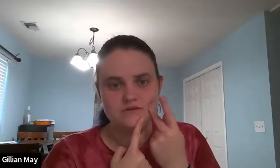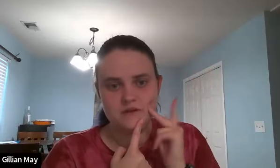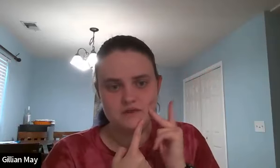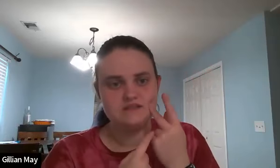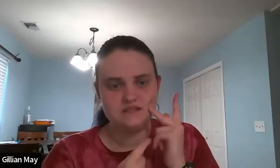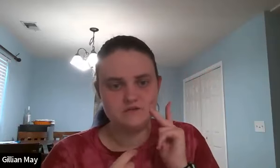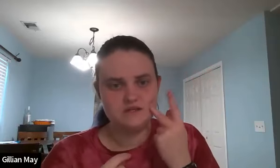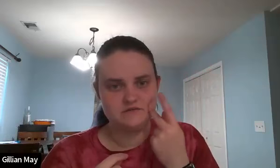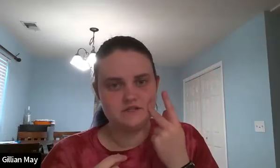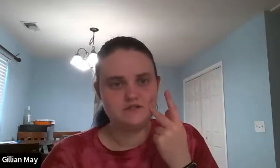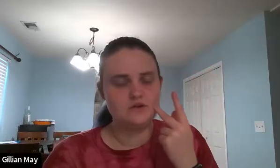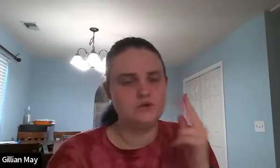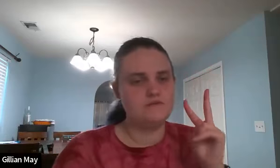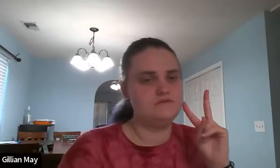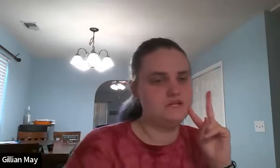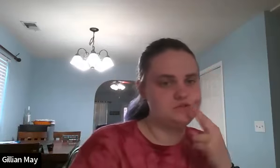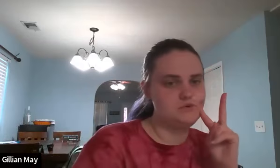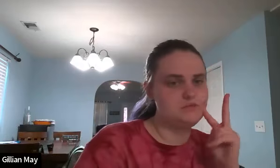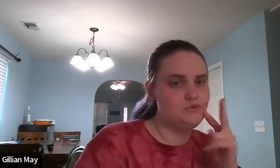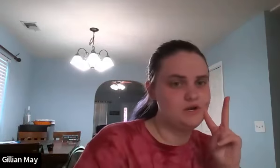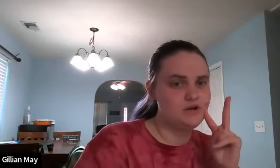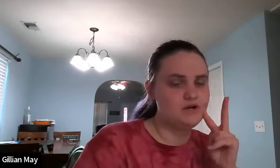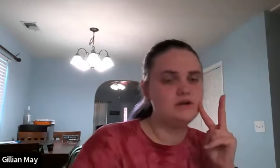If that makes sense on the difference. So you have vegetable with the pointer,